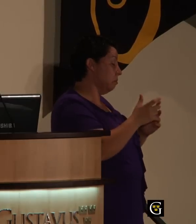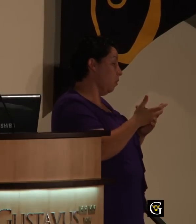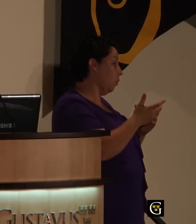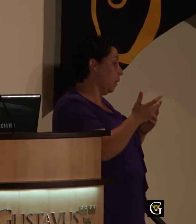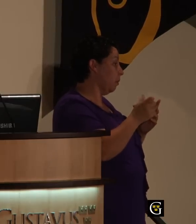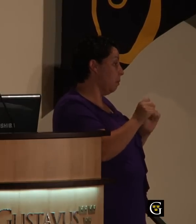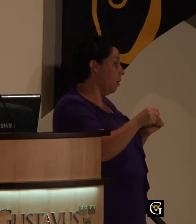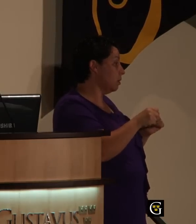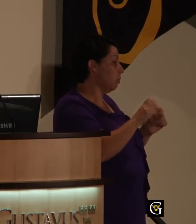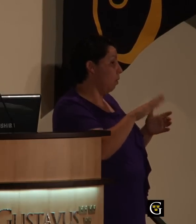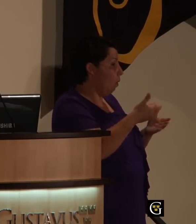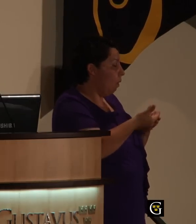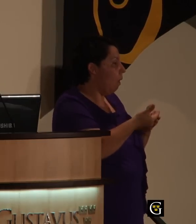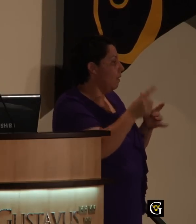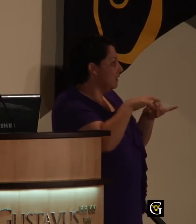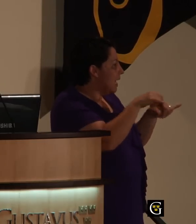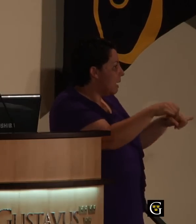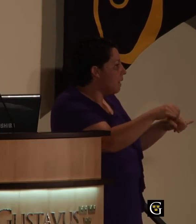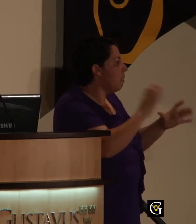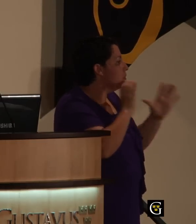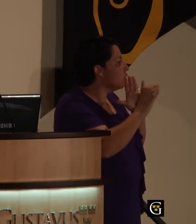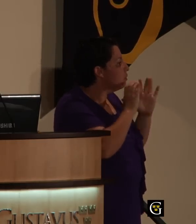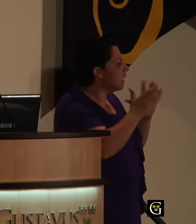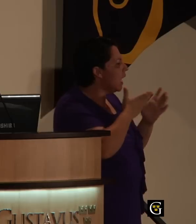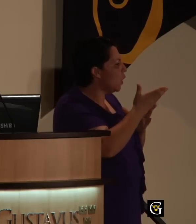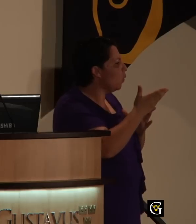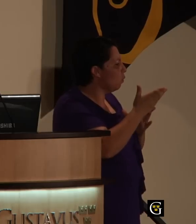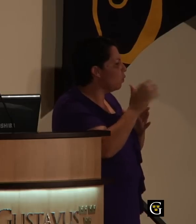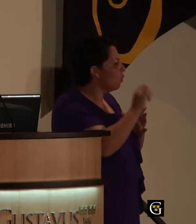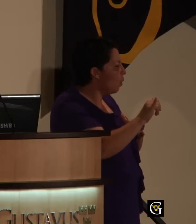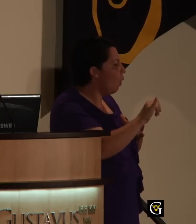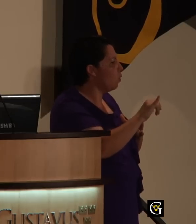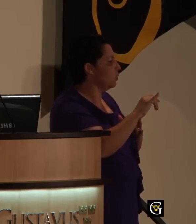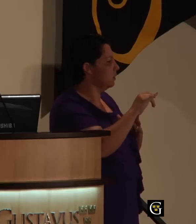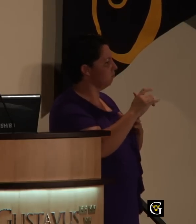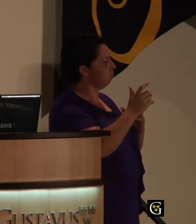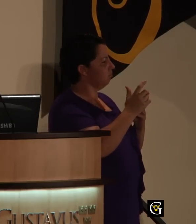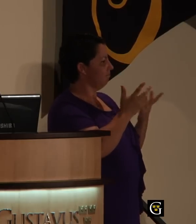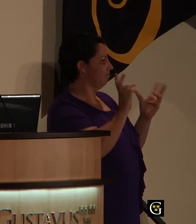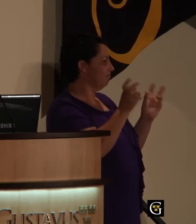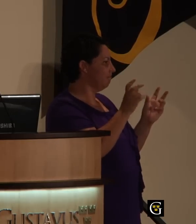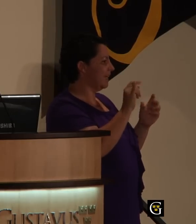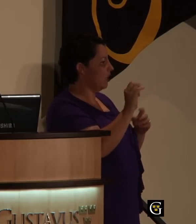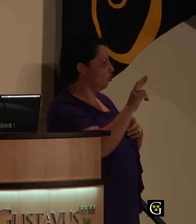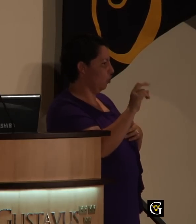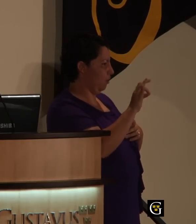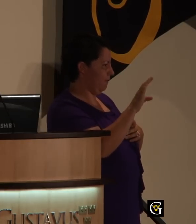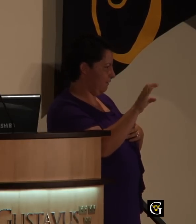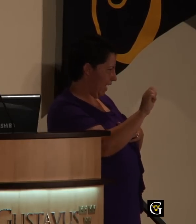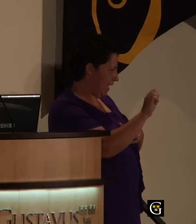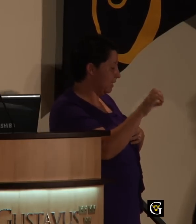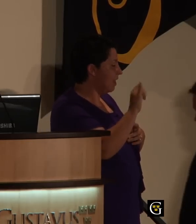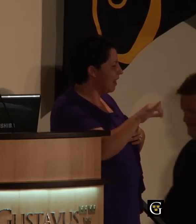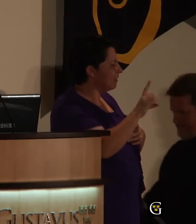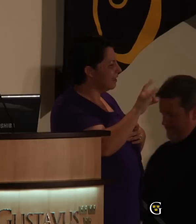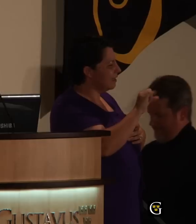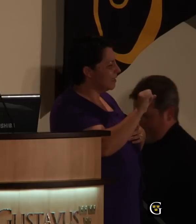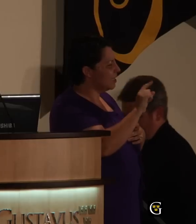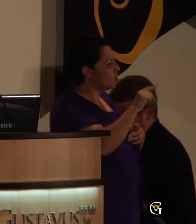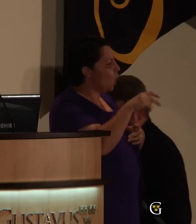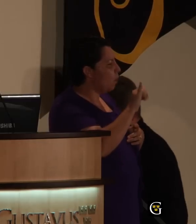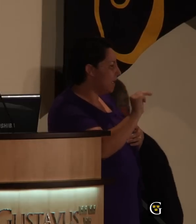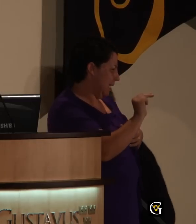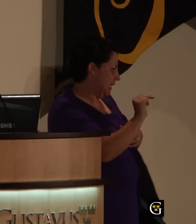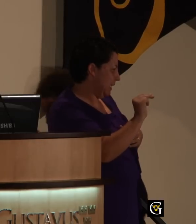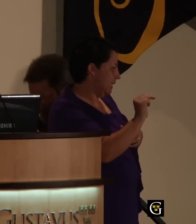limbo, communicating only through our interfaces? That would seem to be a dystopian kind of future.